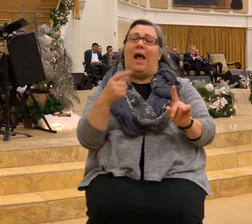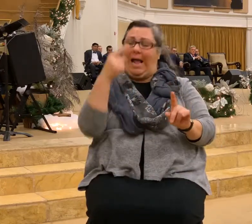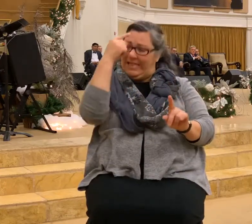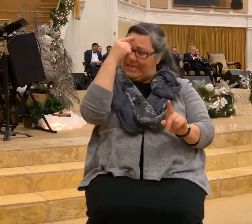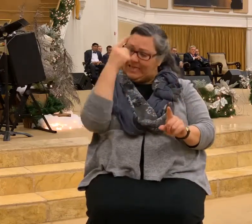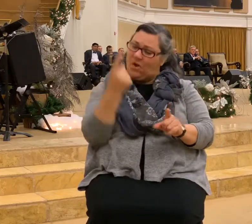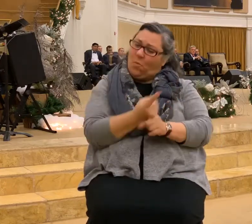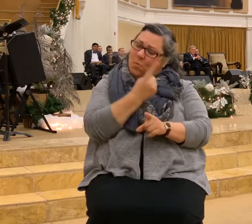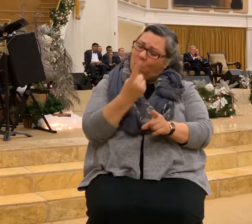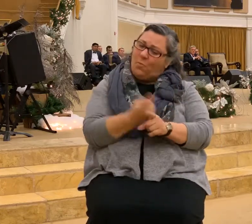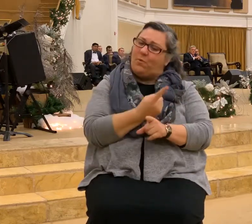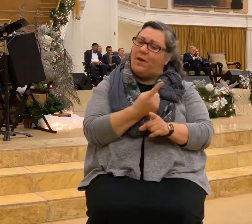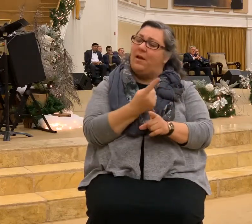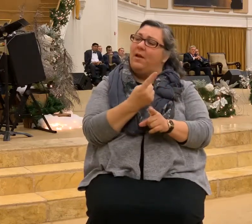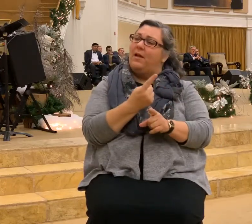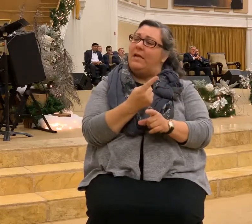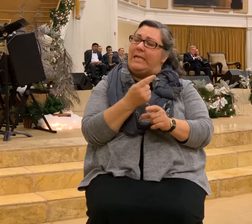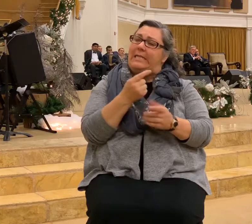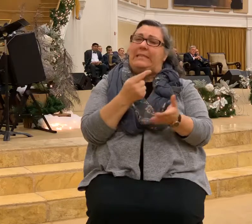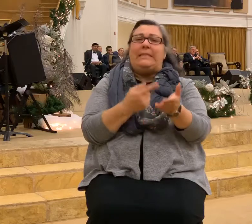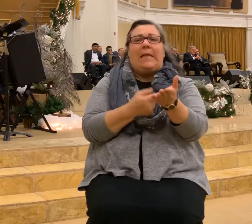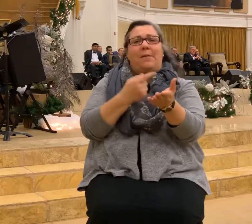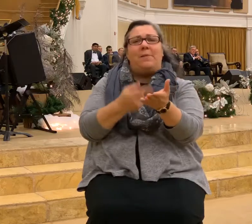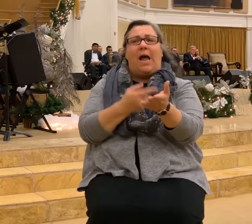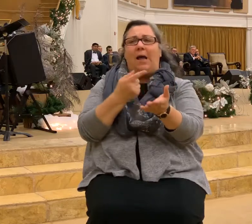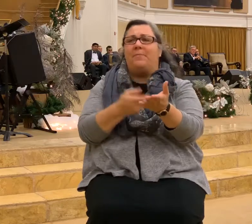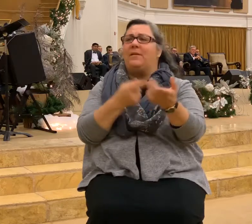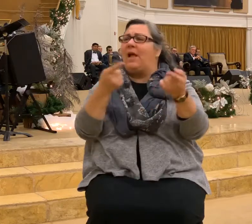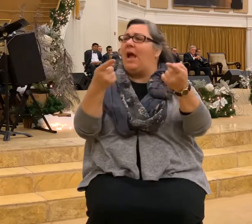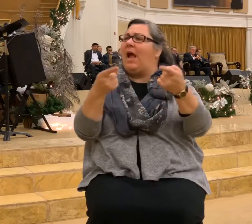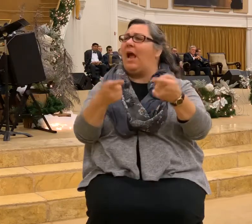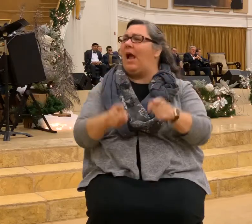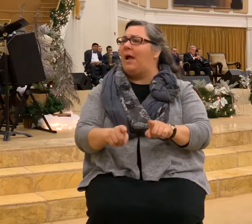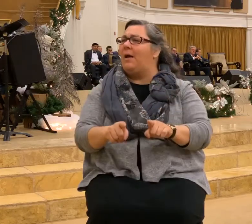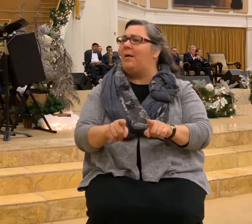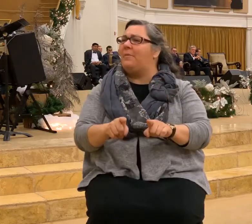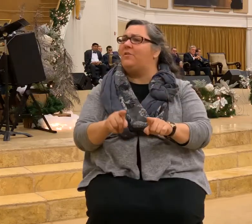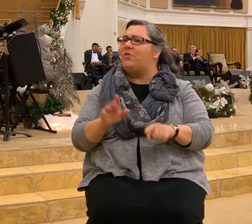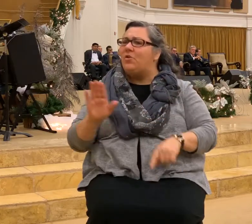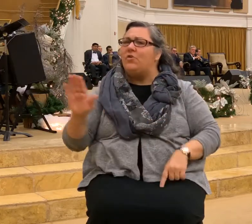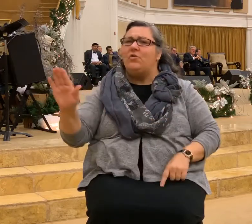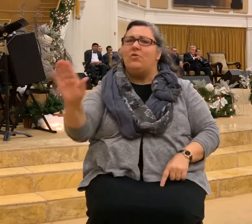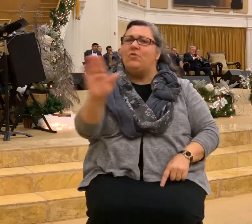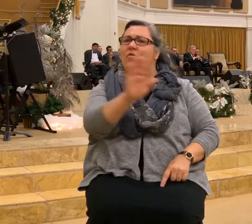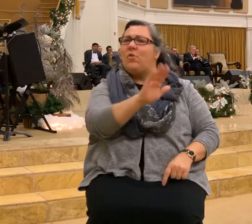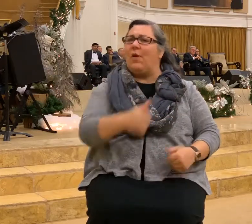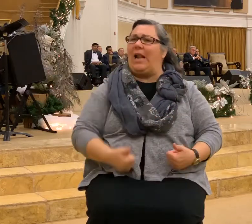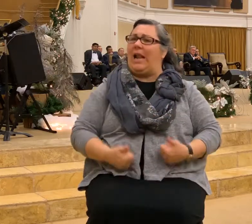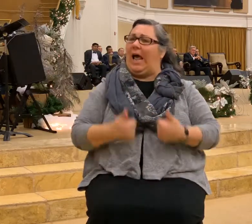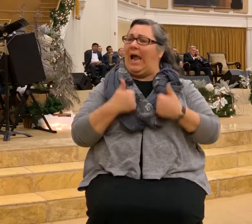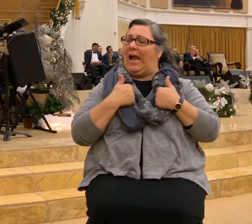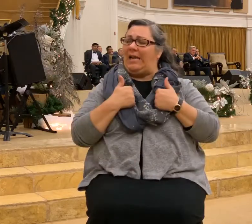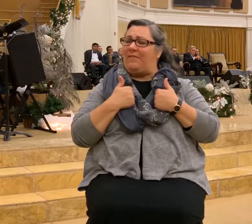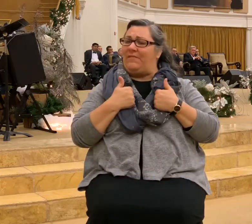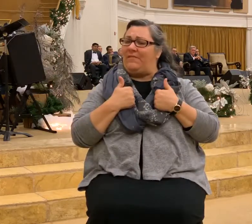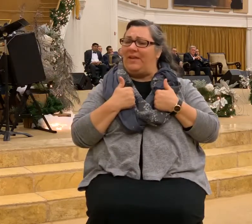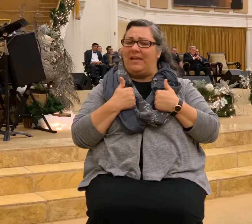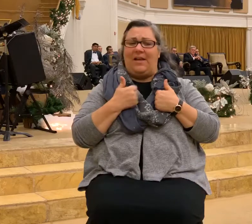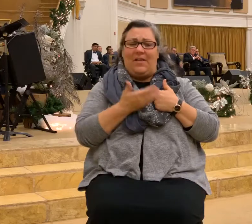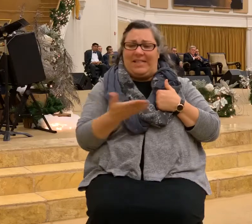fitting, because sometimes we go through things that are done to